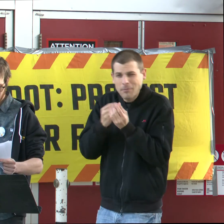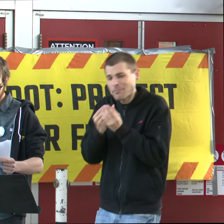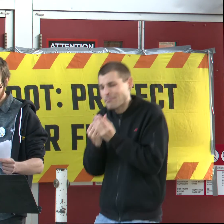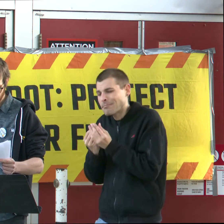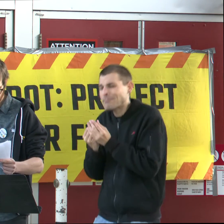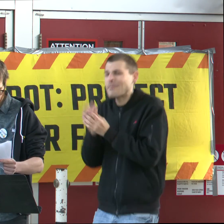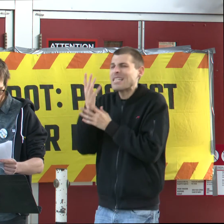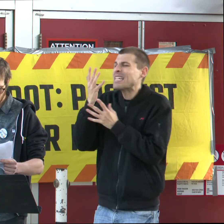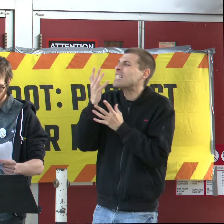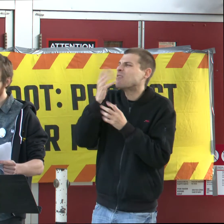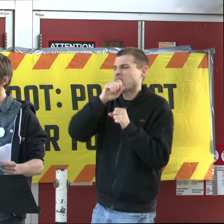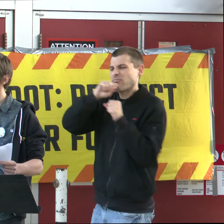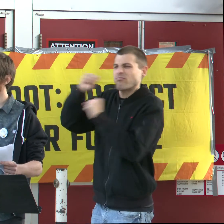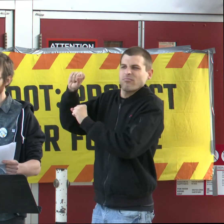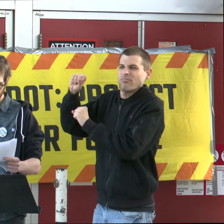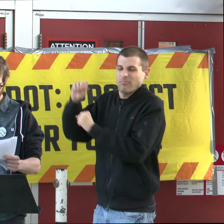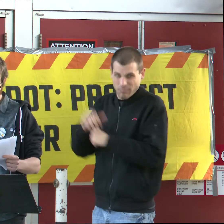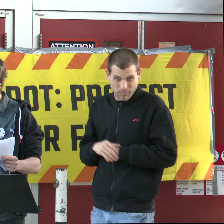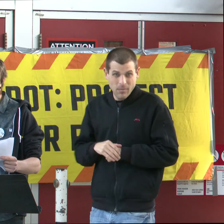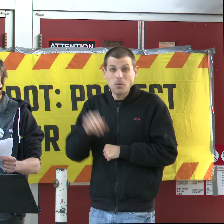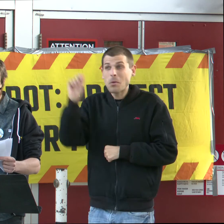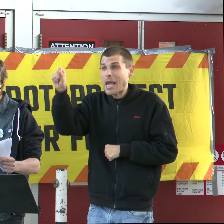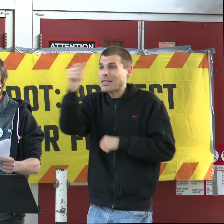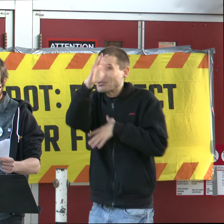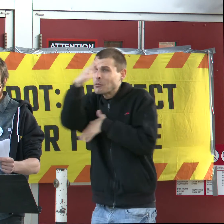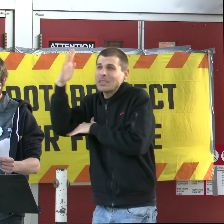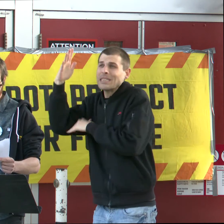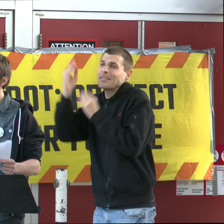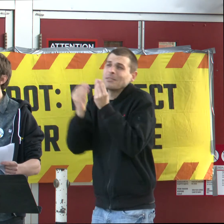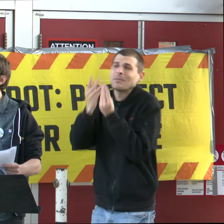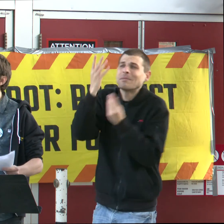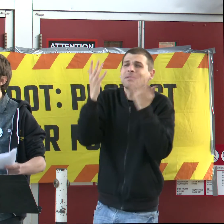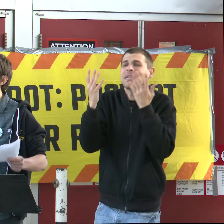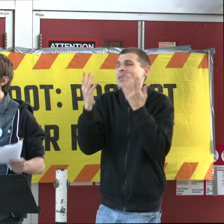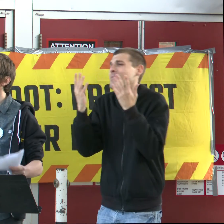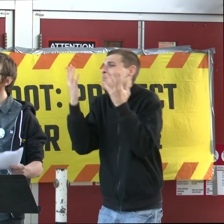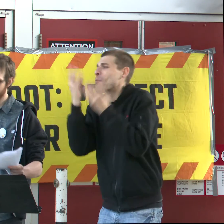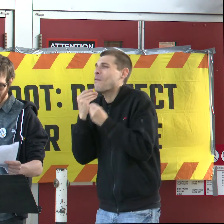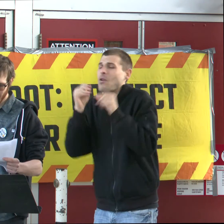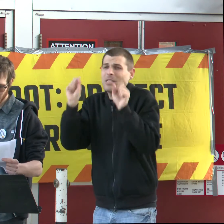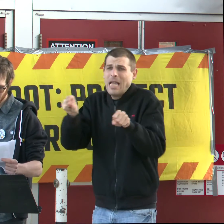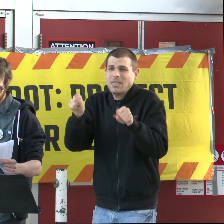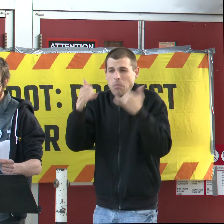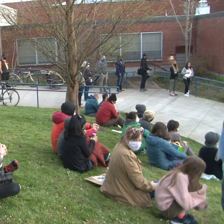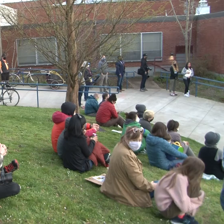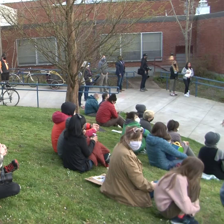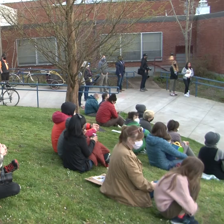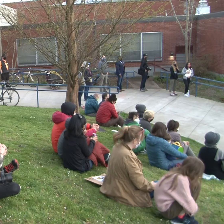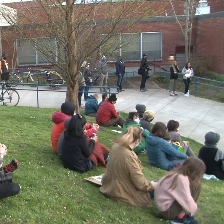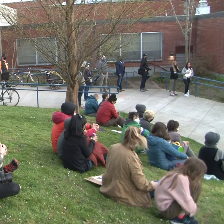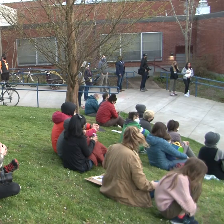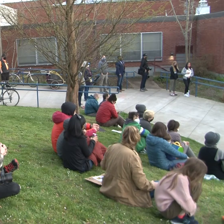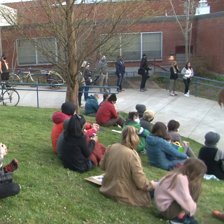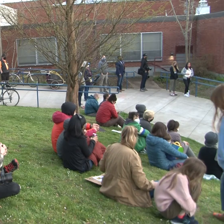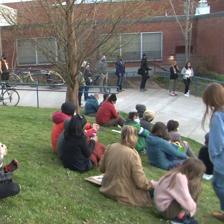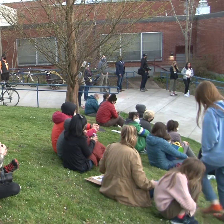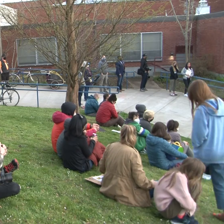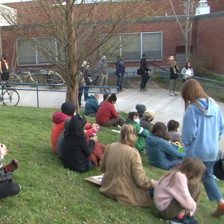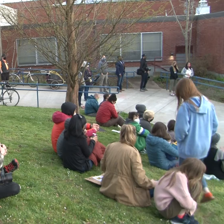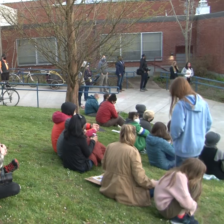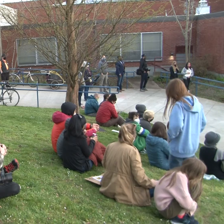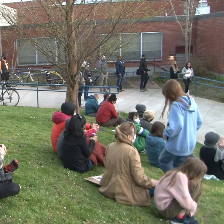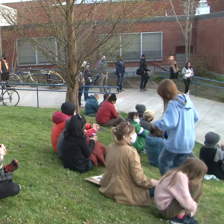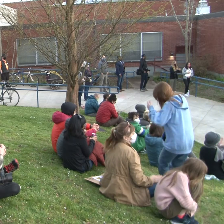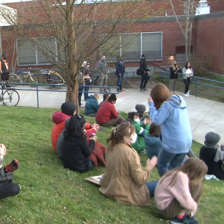spring, celebrating the return of spring, the return of the cherry blossoms, and the return of a community-led advocacy in opposition to the Oregon Department